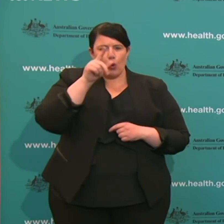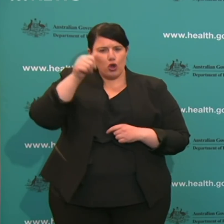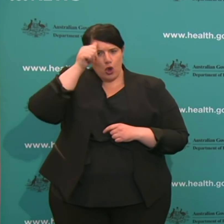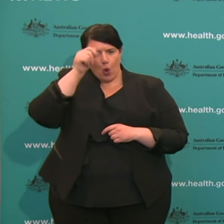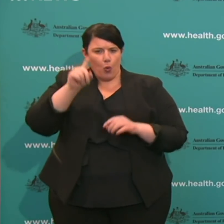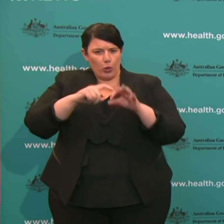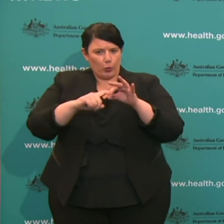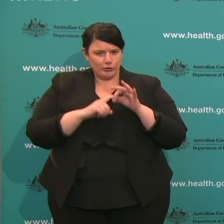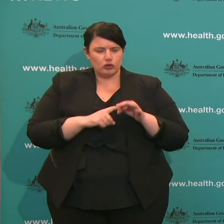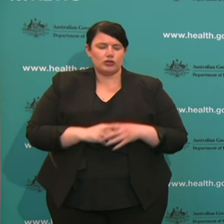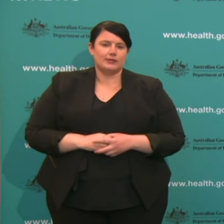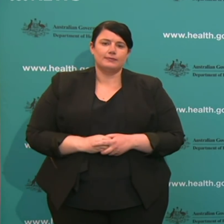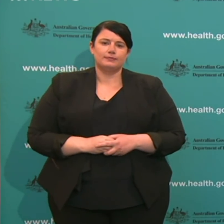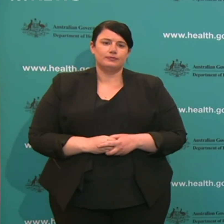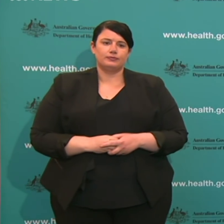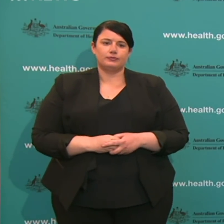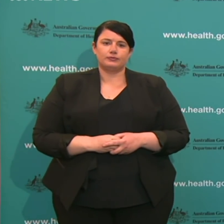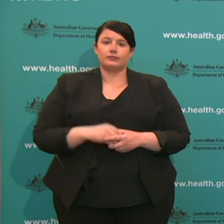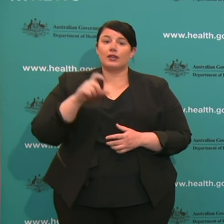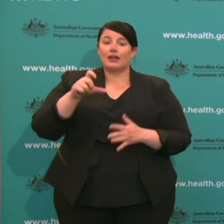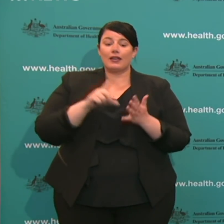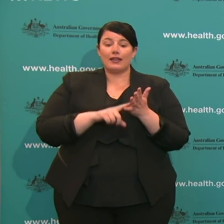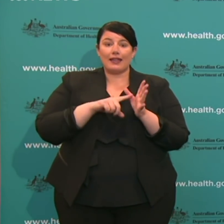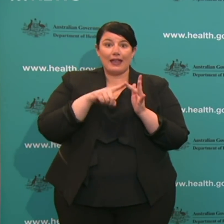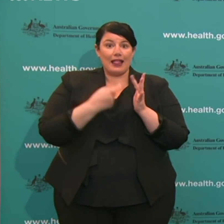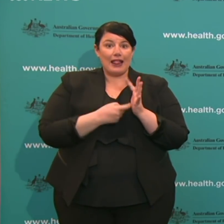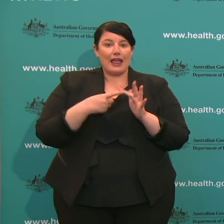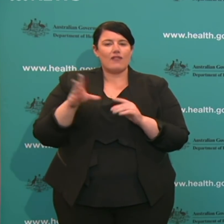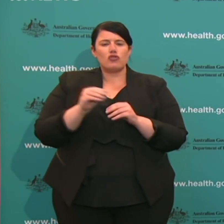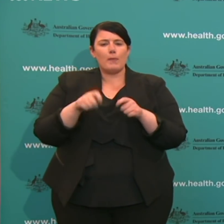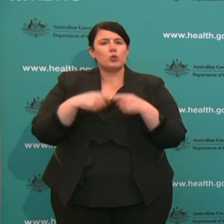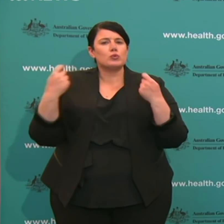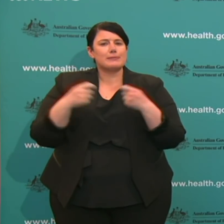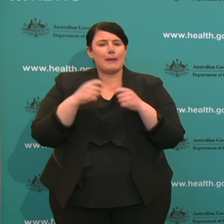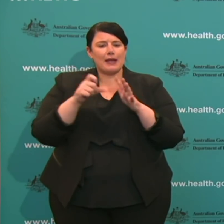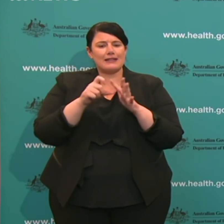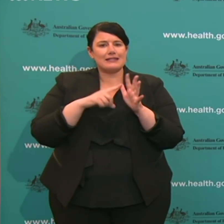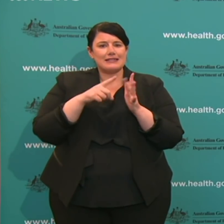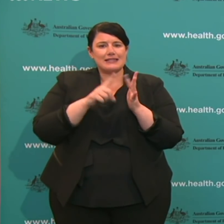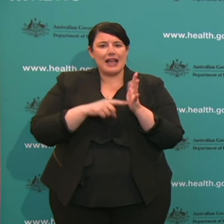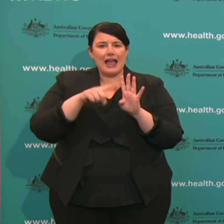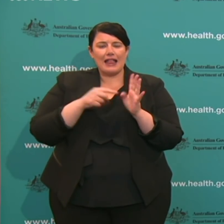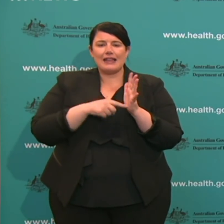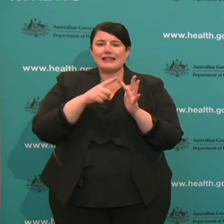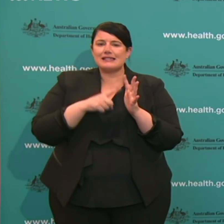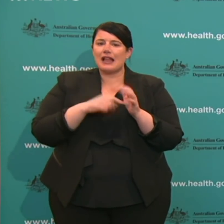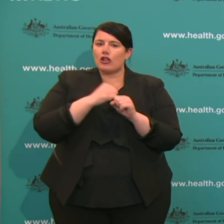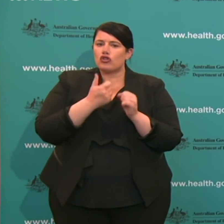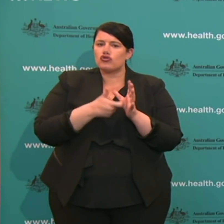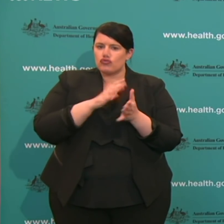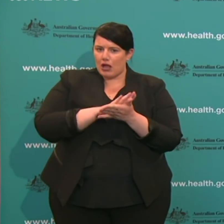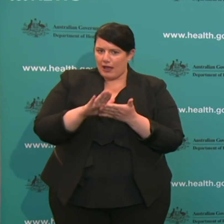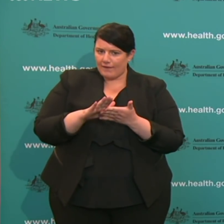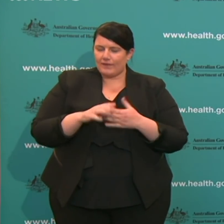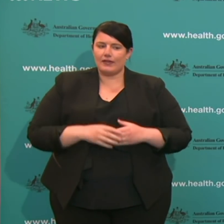answering. So, Claire from the Daily Telegraph. Thanks, Dr. Coatsworth.